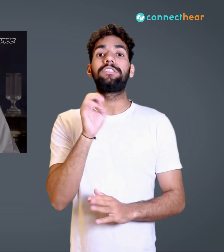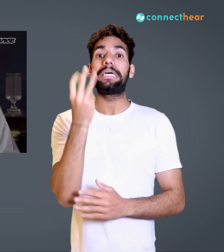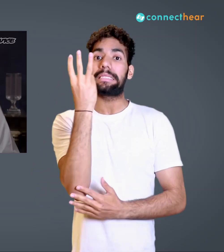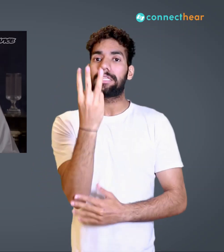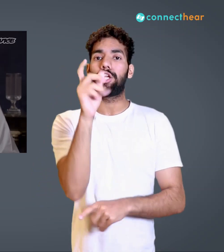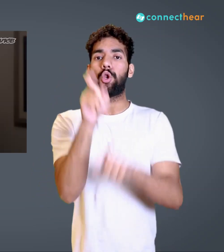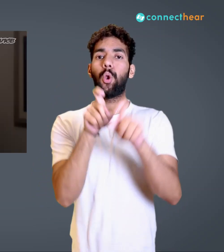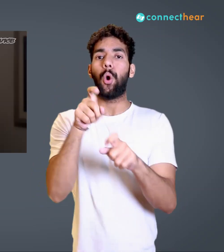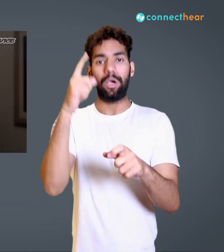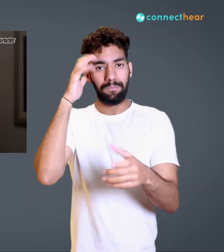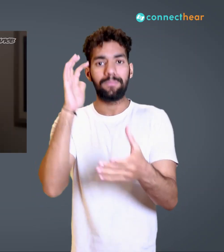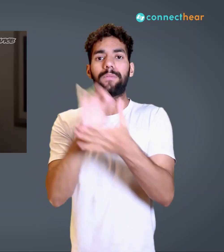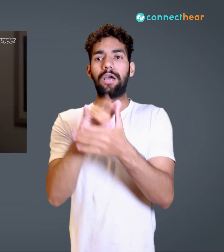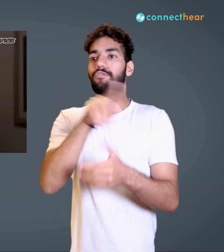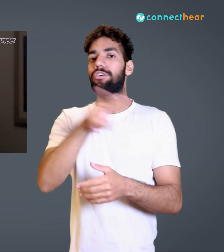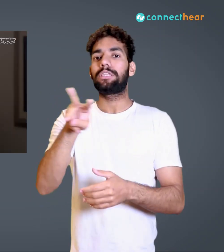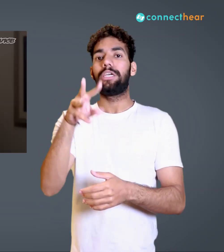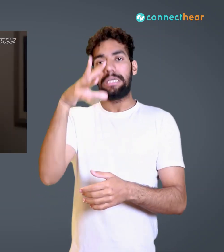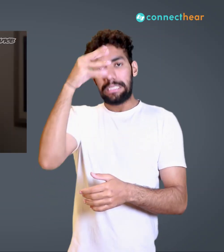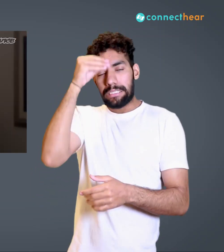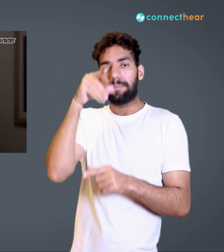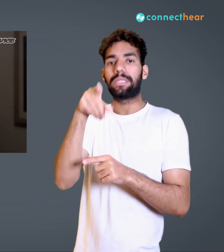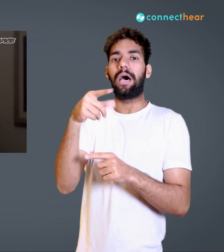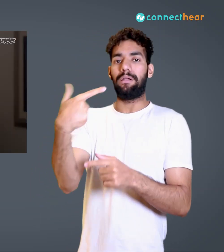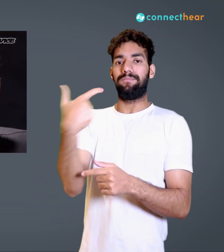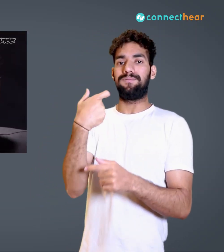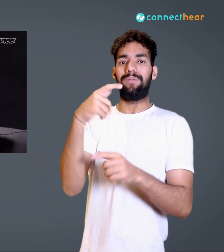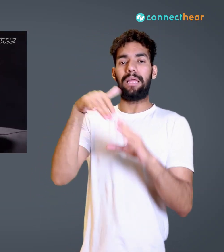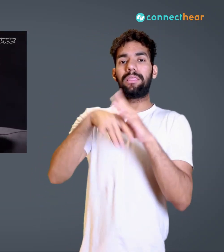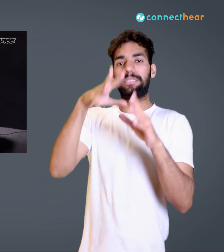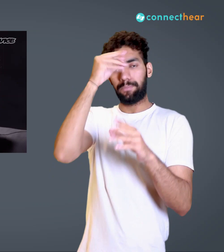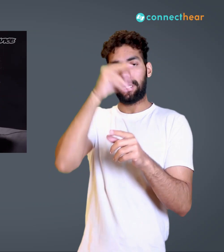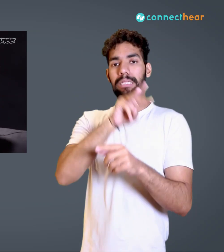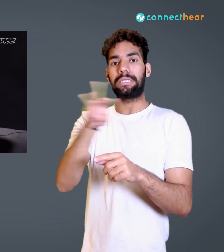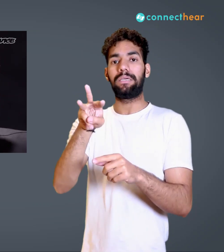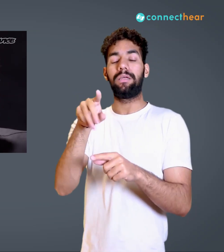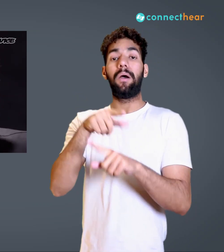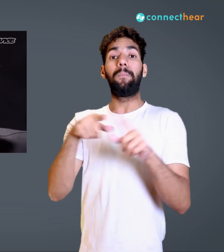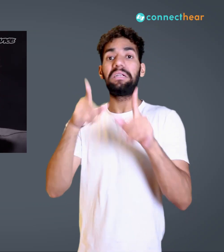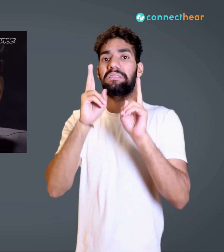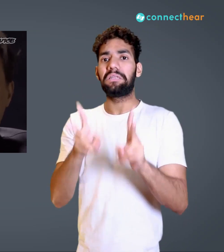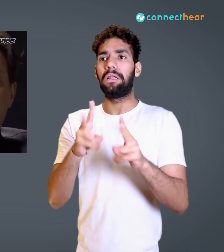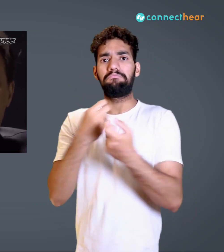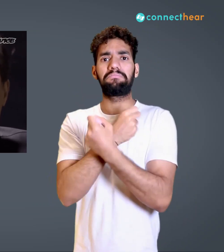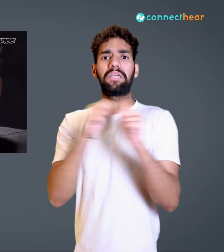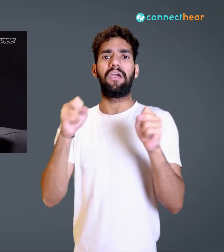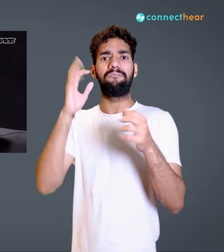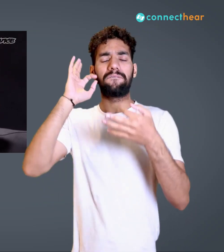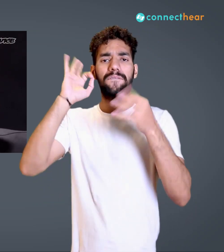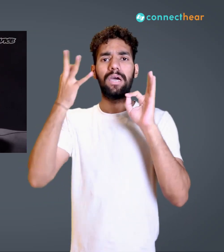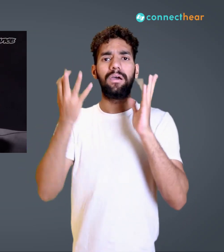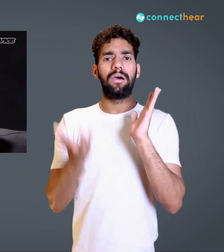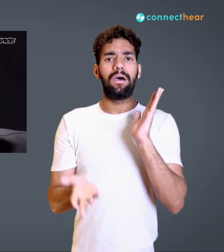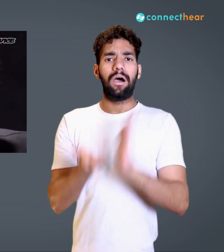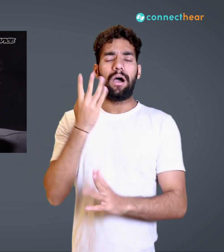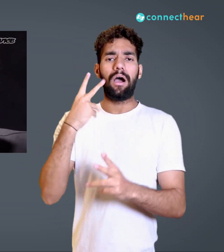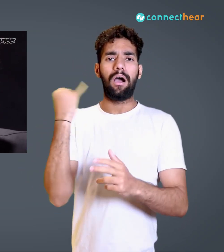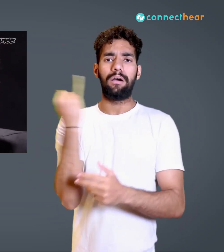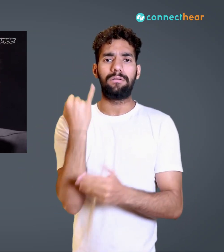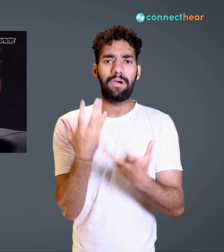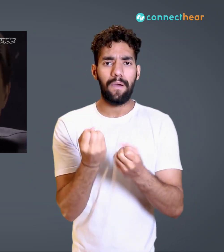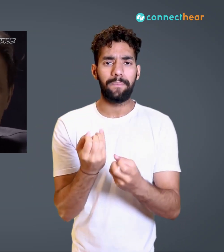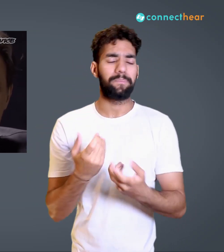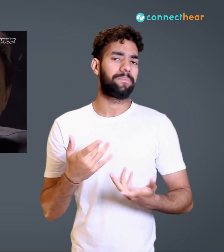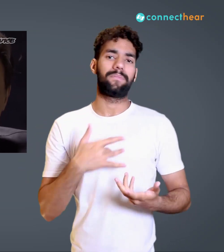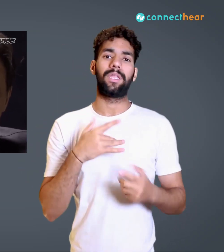the 3 people who I knew were responsible for this, they're still sitting in power. And they're probably more worried now than ever